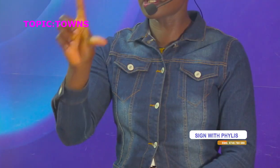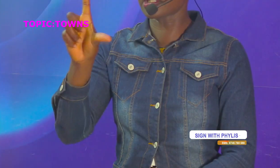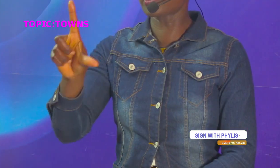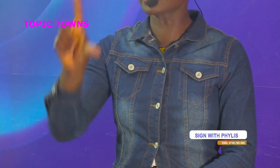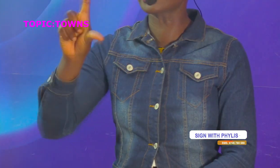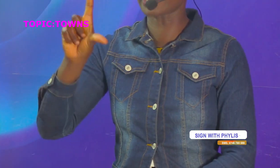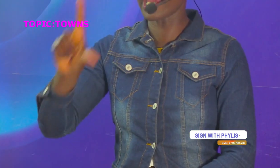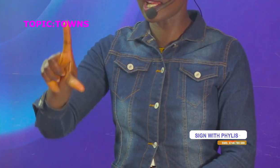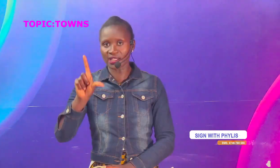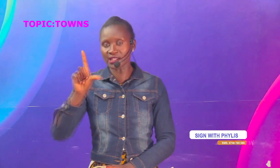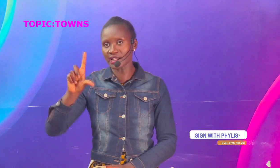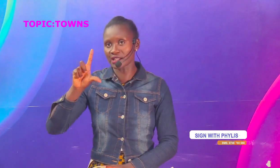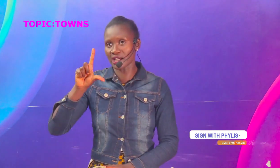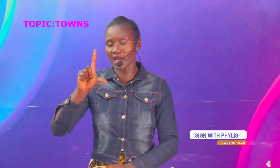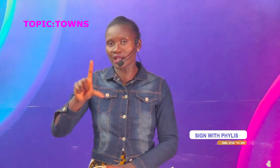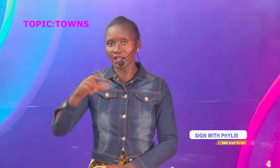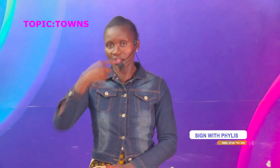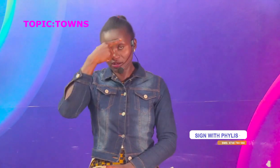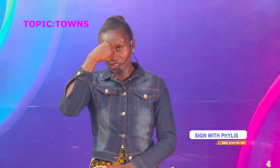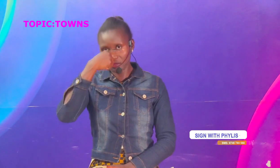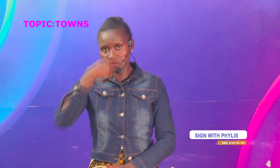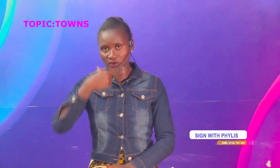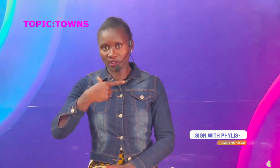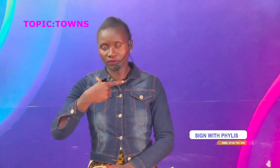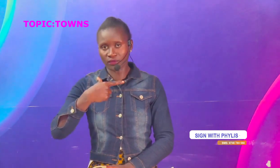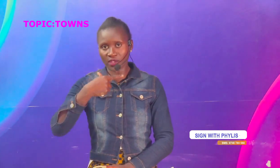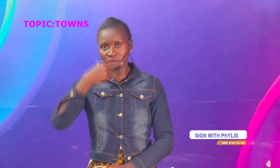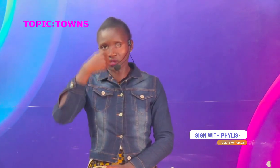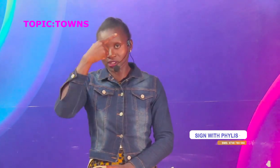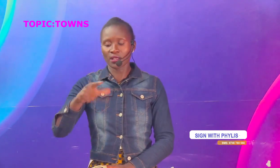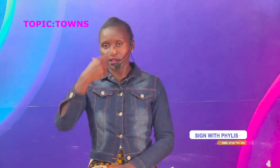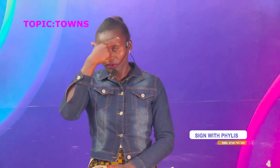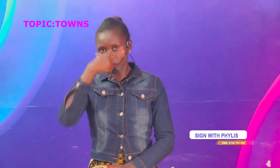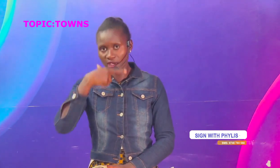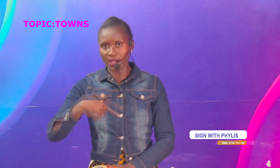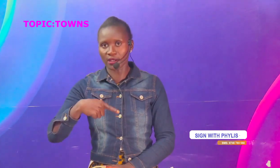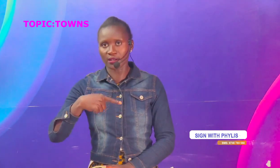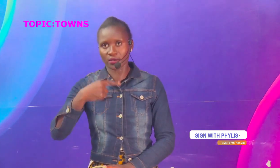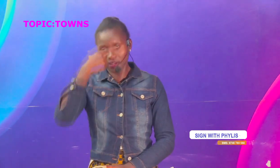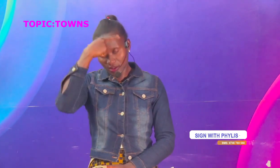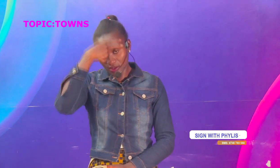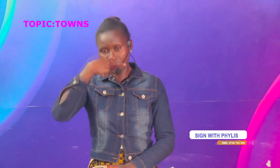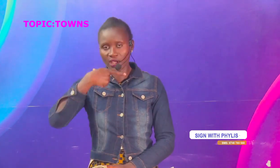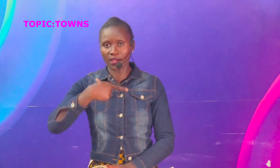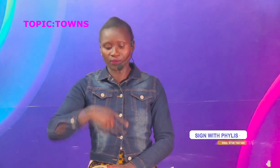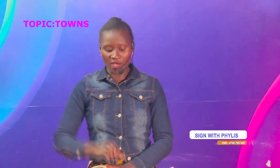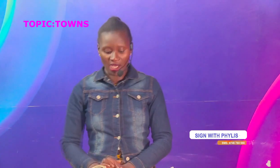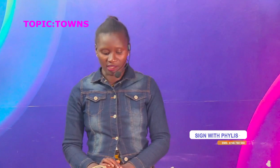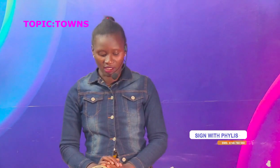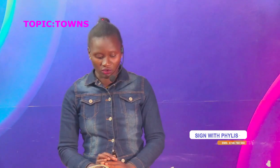letter L. This is a letter L. Just moving downwards. Thika. Thika. And then also